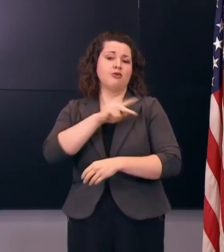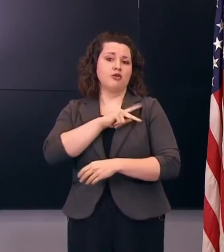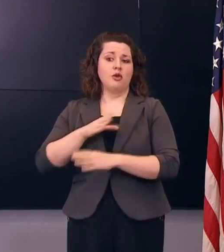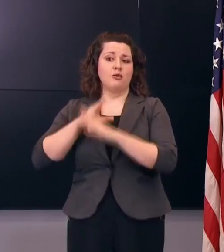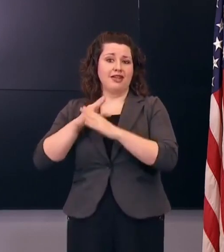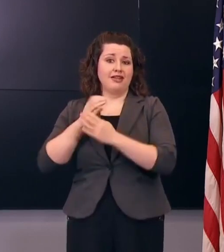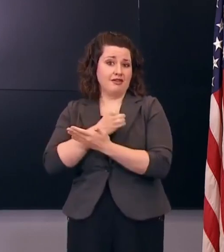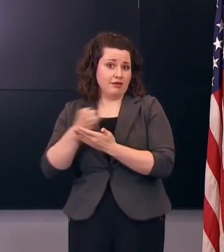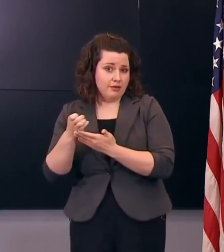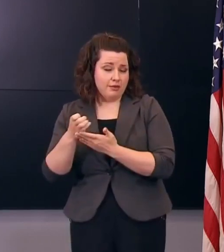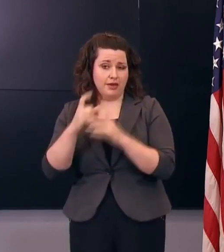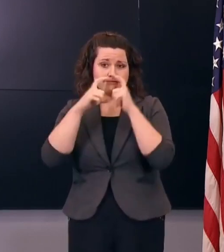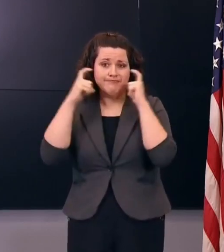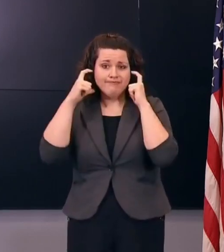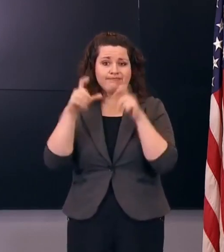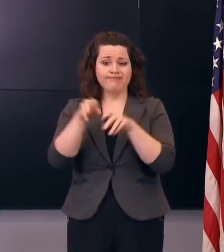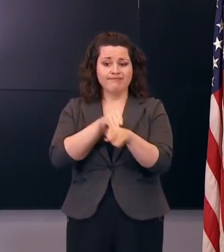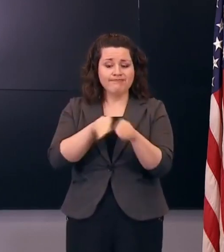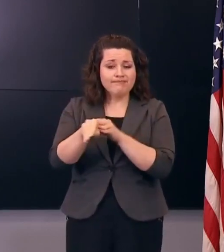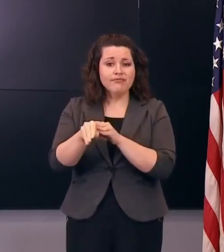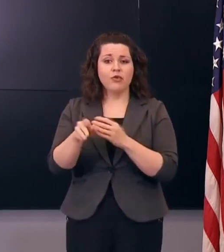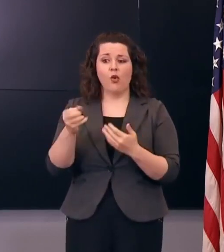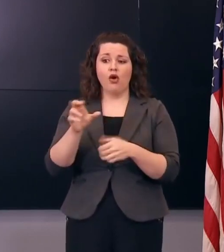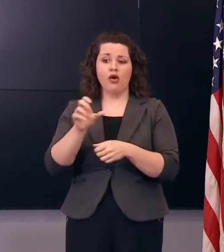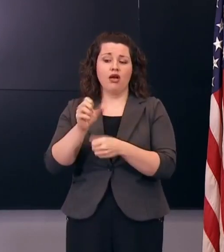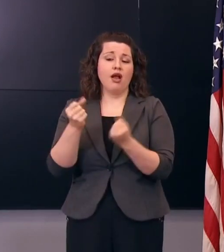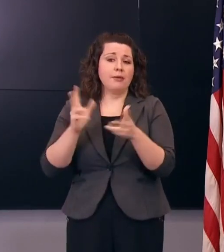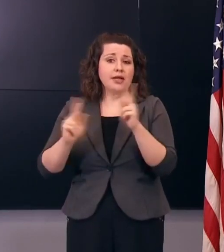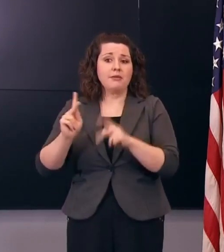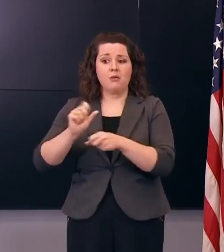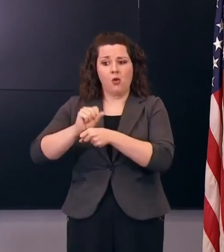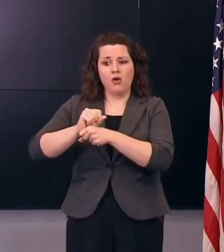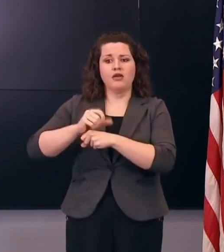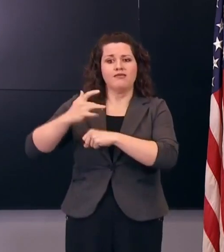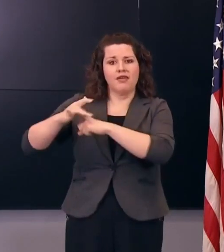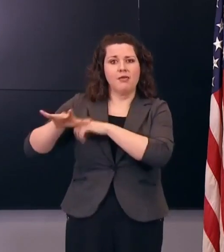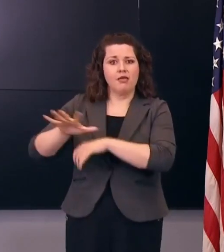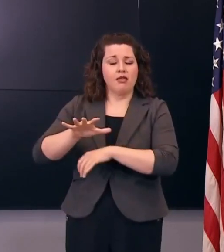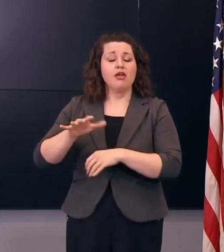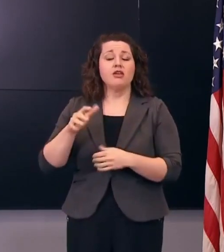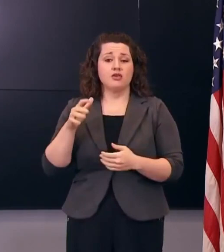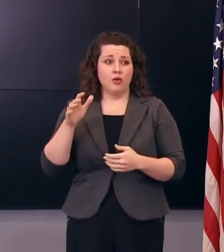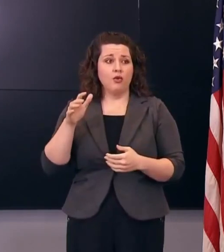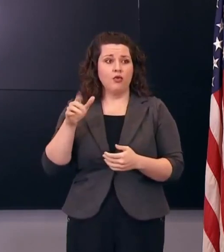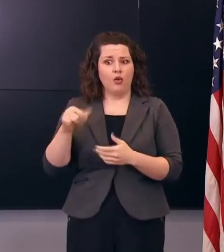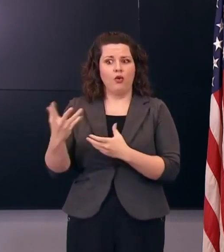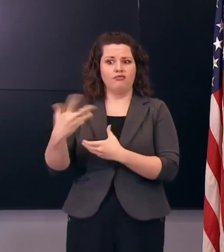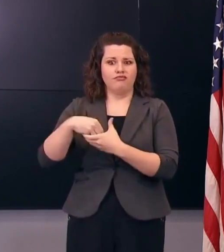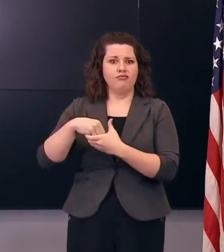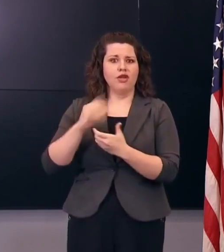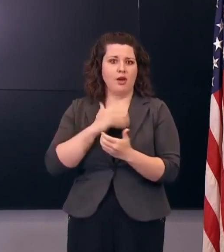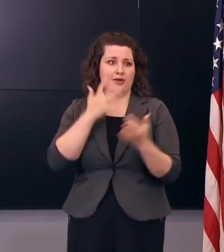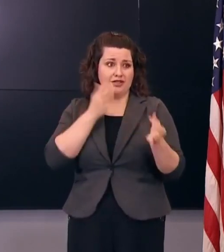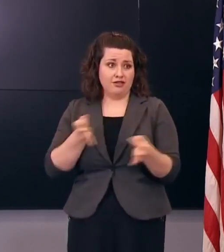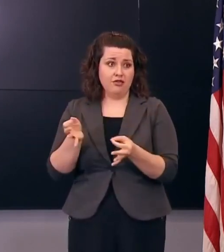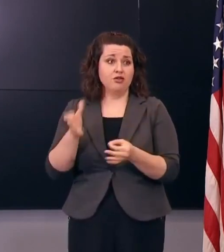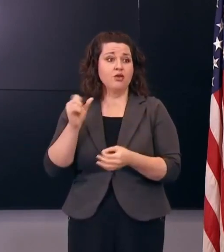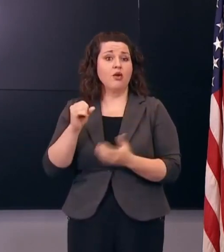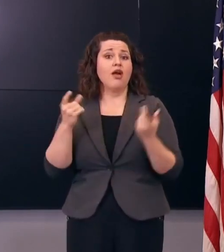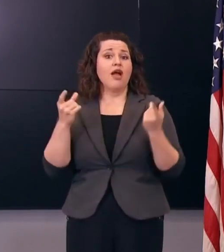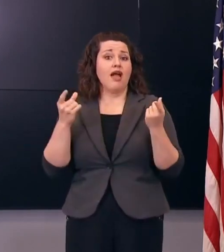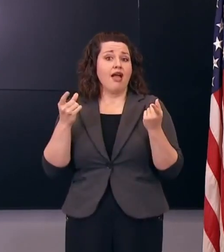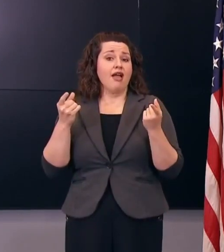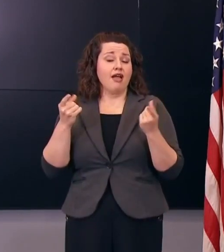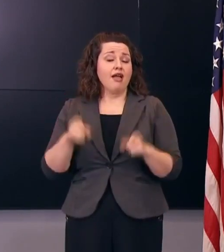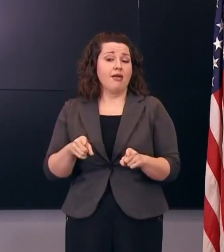protective personal equipment, or workforce capacity. So that's also a factor that goes into those decisions that we're making. So really, when